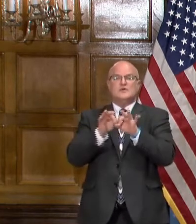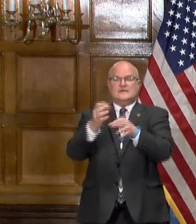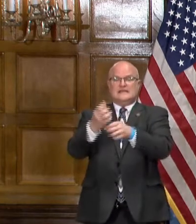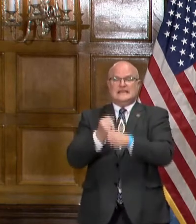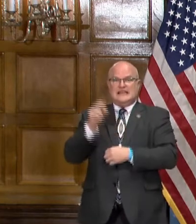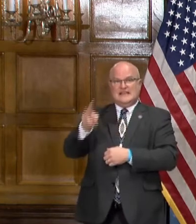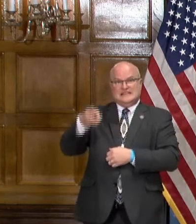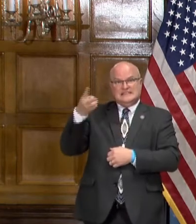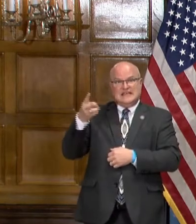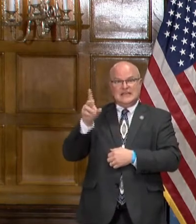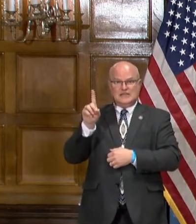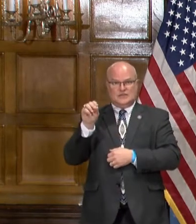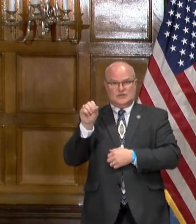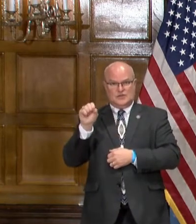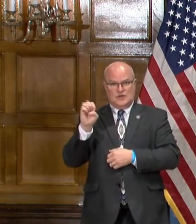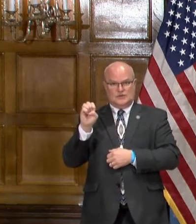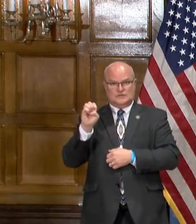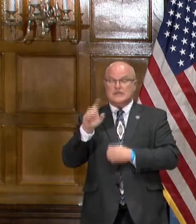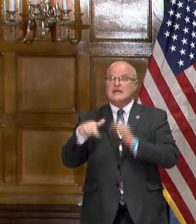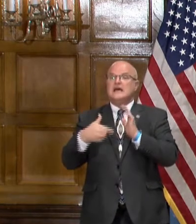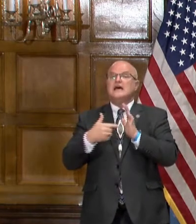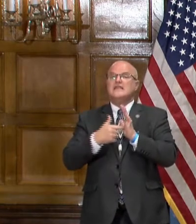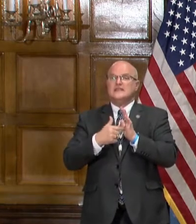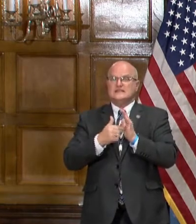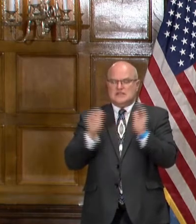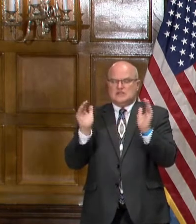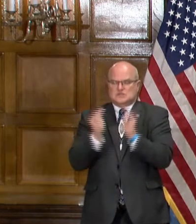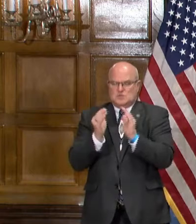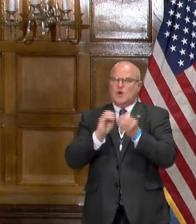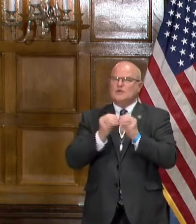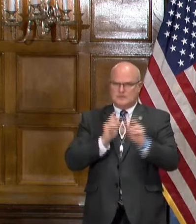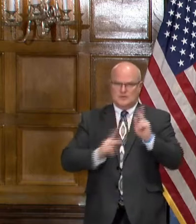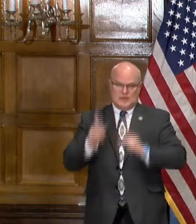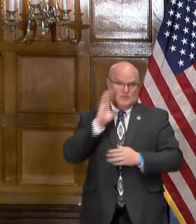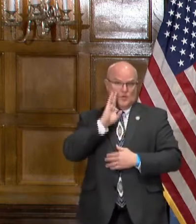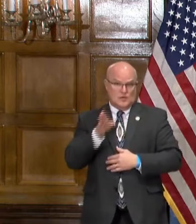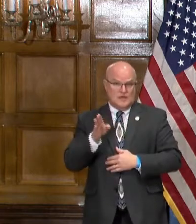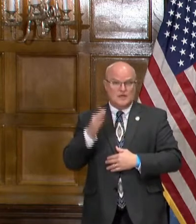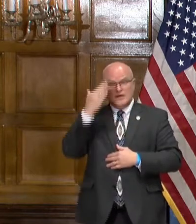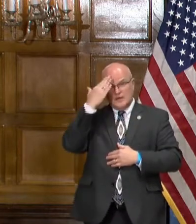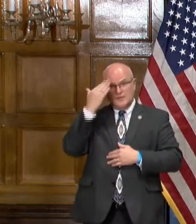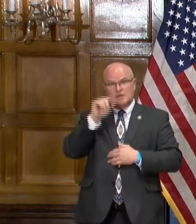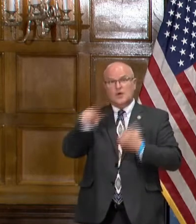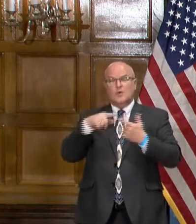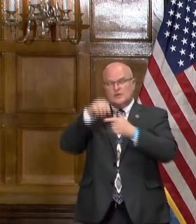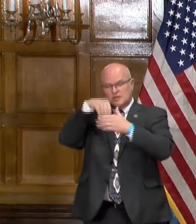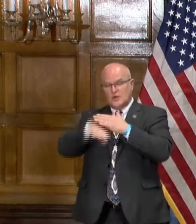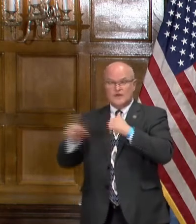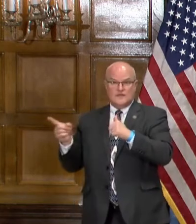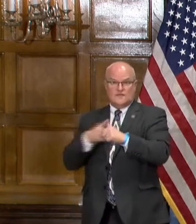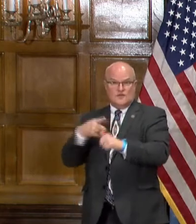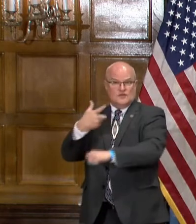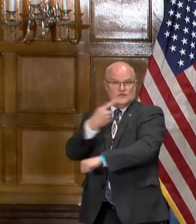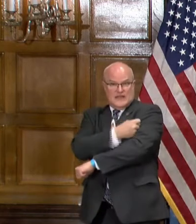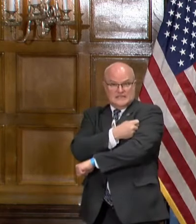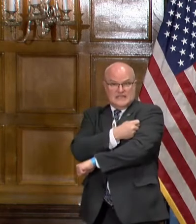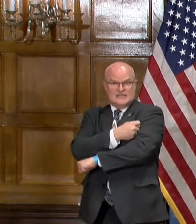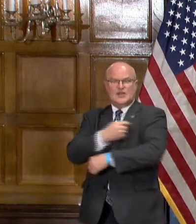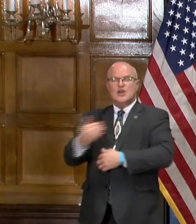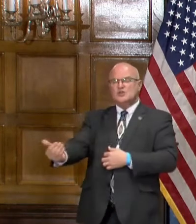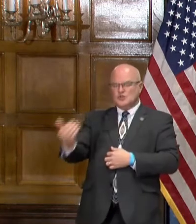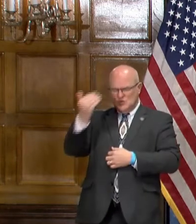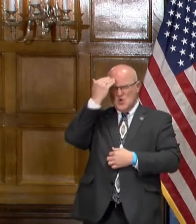the second dose. This will be a very small number of people because when you go in and get your first vaccination, you know